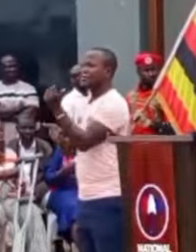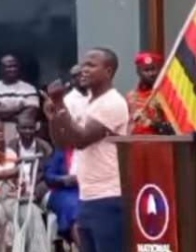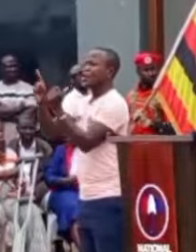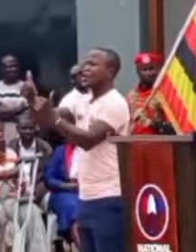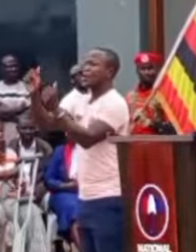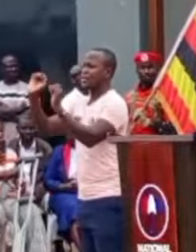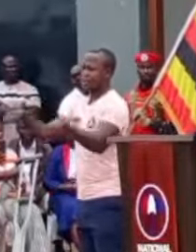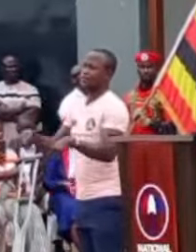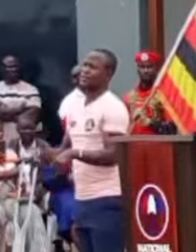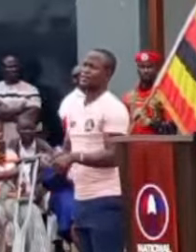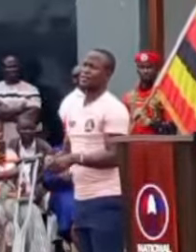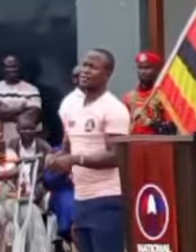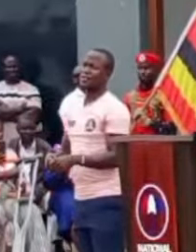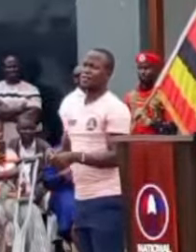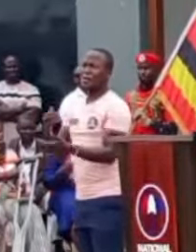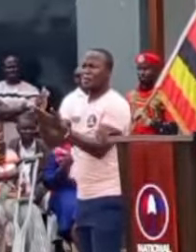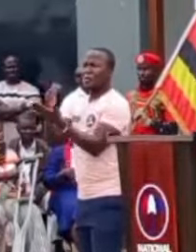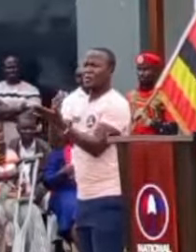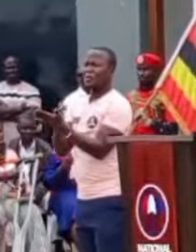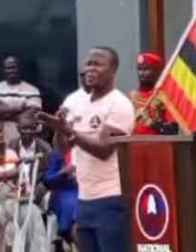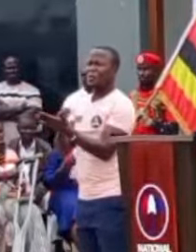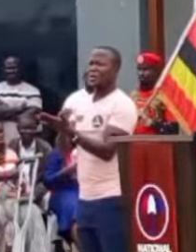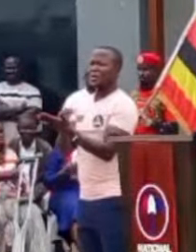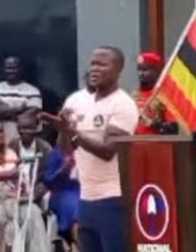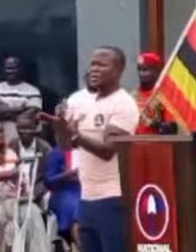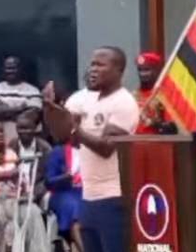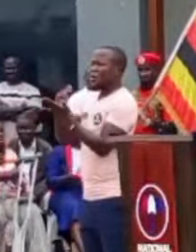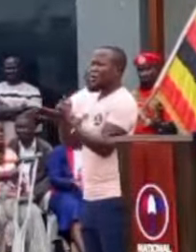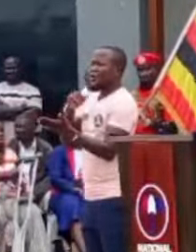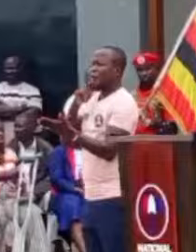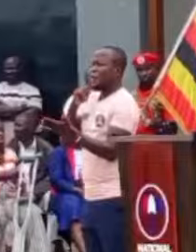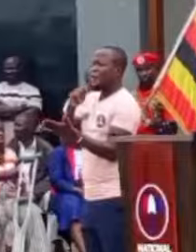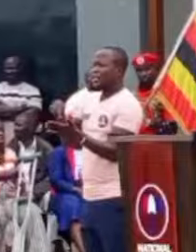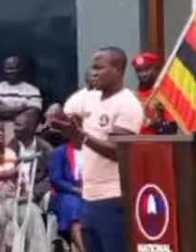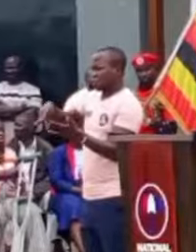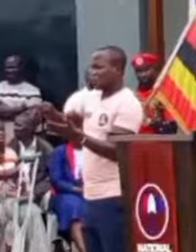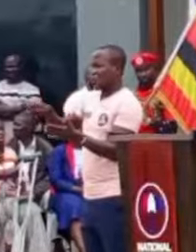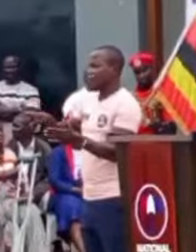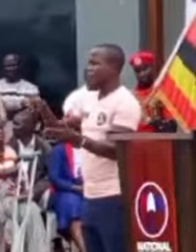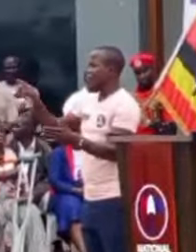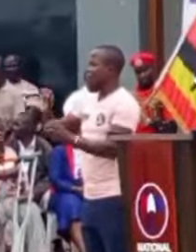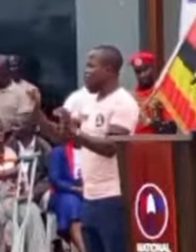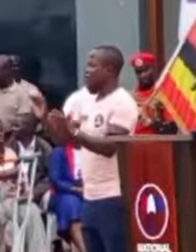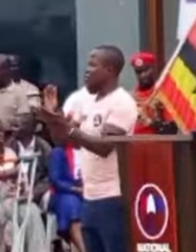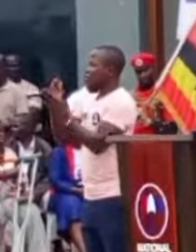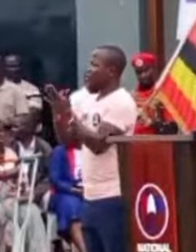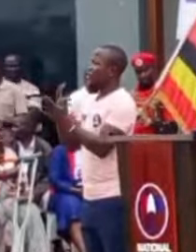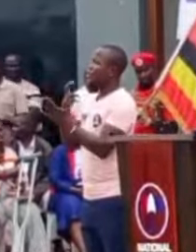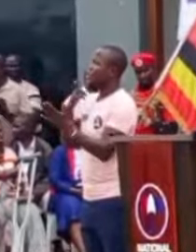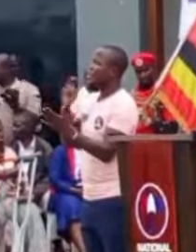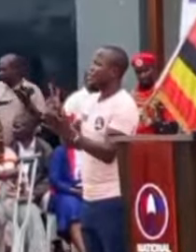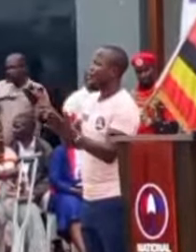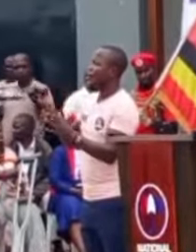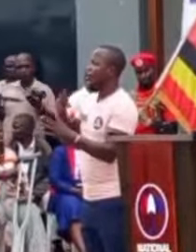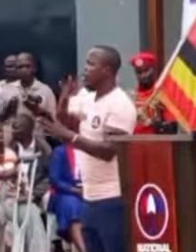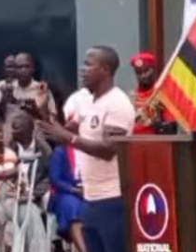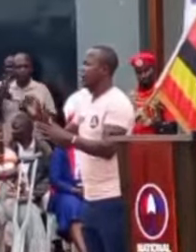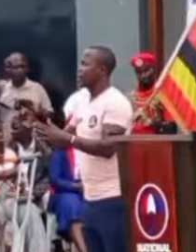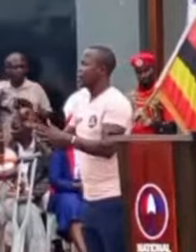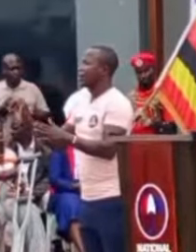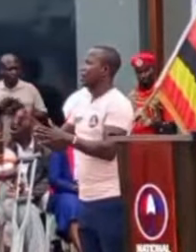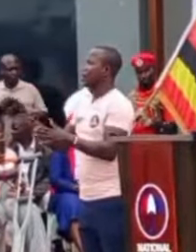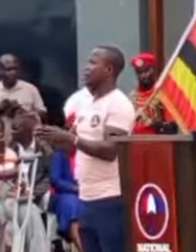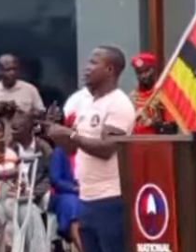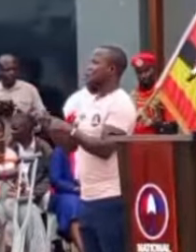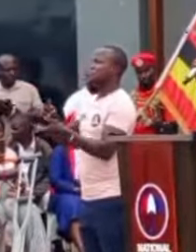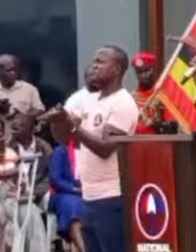yaabwe jesi kubanga tatambula nga ggwe tayogera nga ggwe taseka nga ggwe byakola tabikola